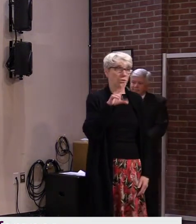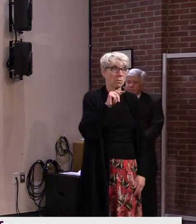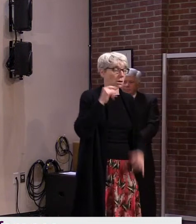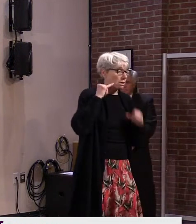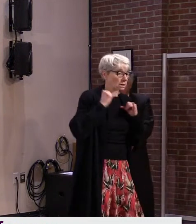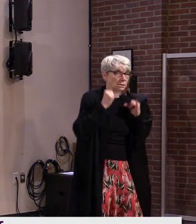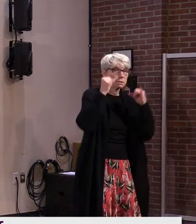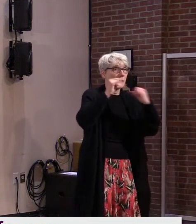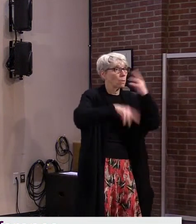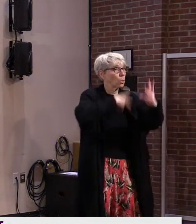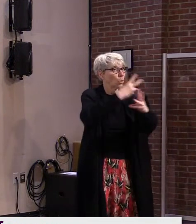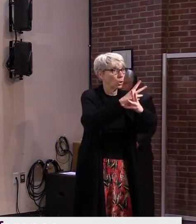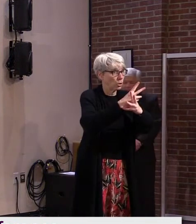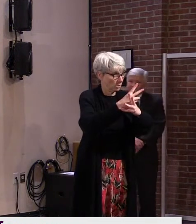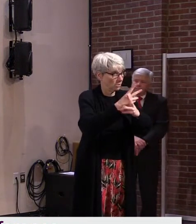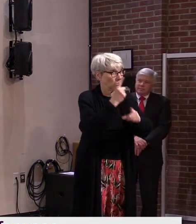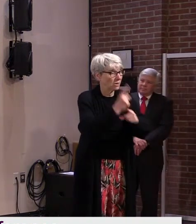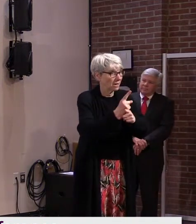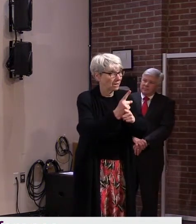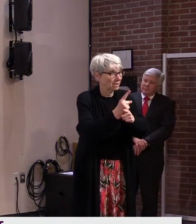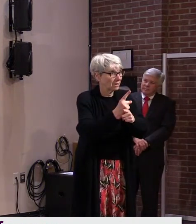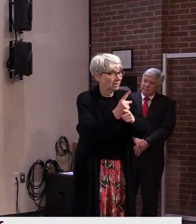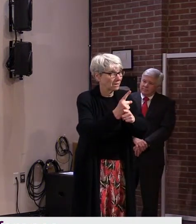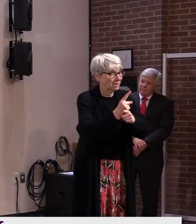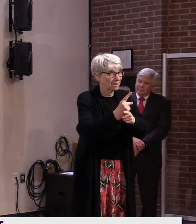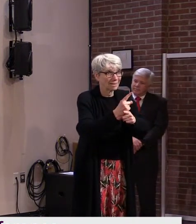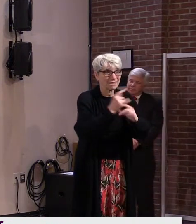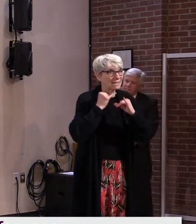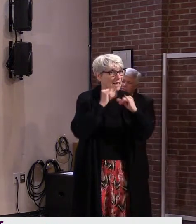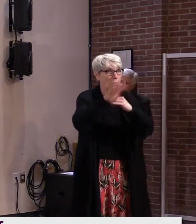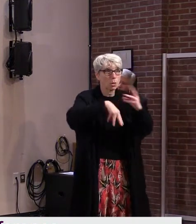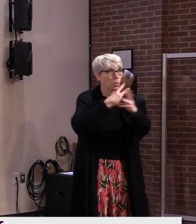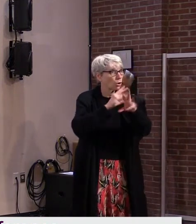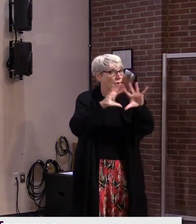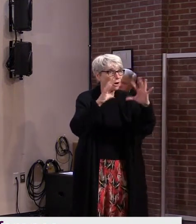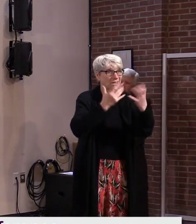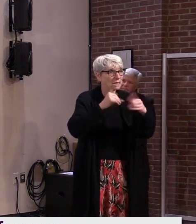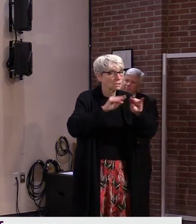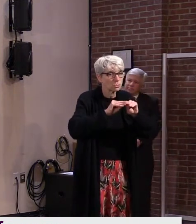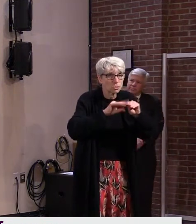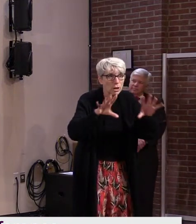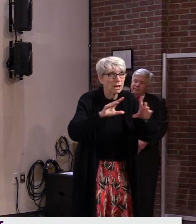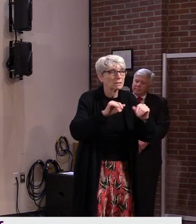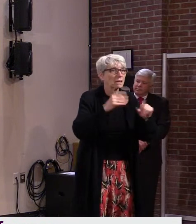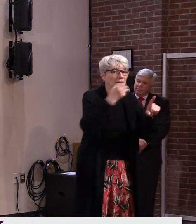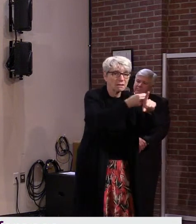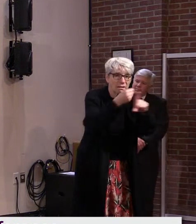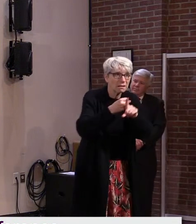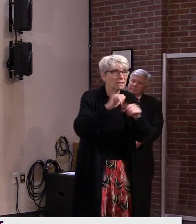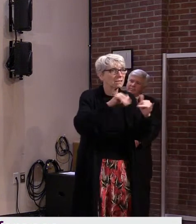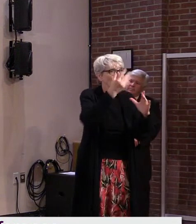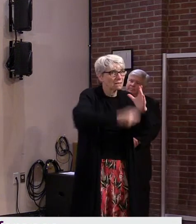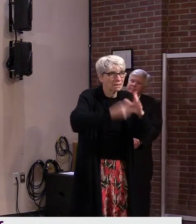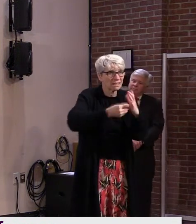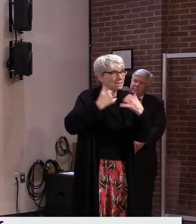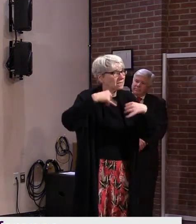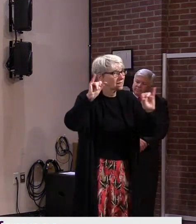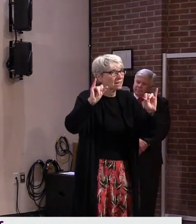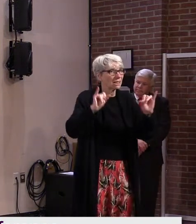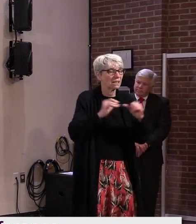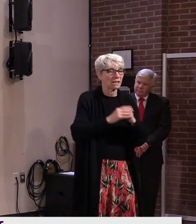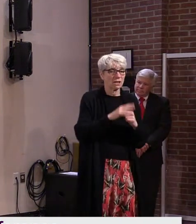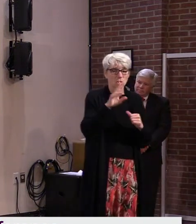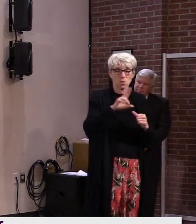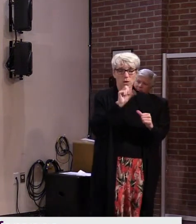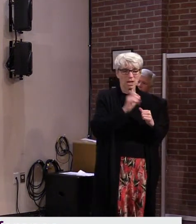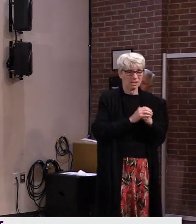It's not just here in Vermont. I mean, there are very few states. I think there's just a handful, maybe